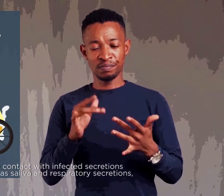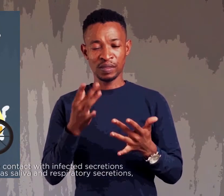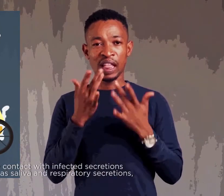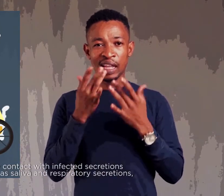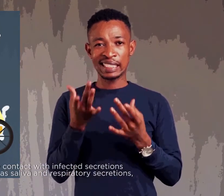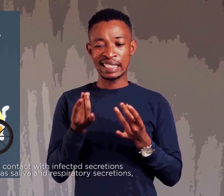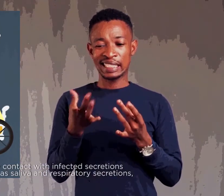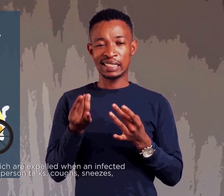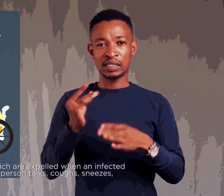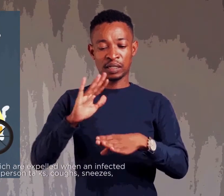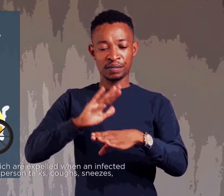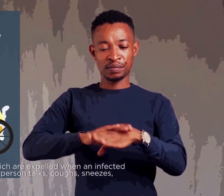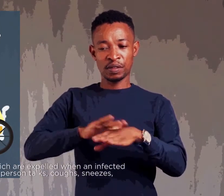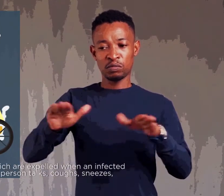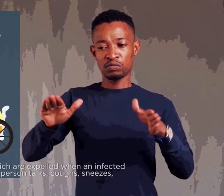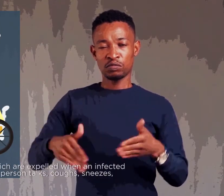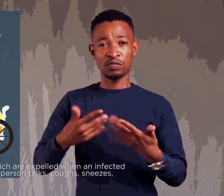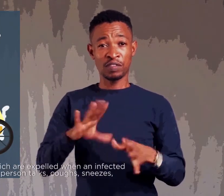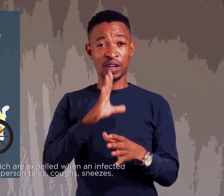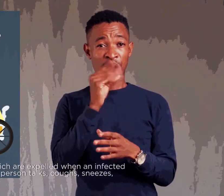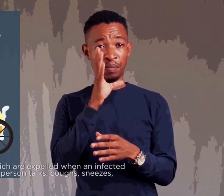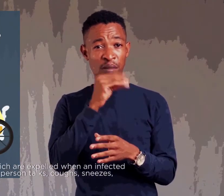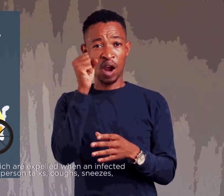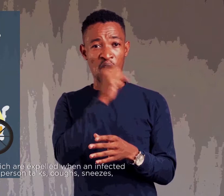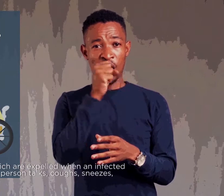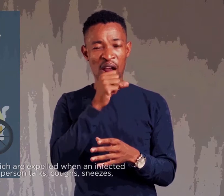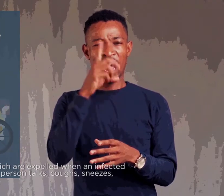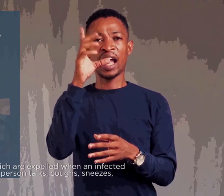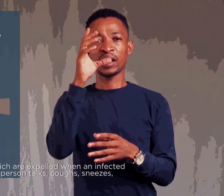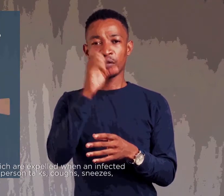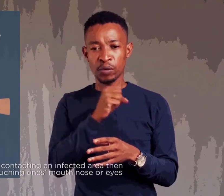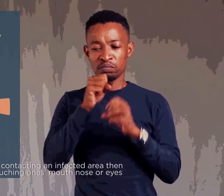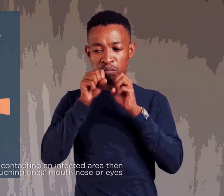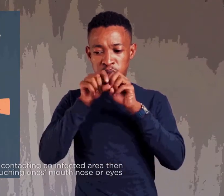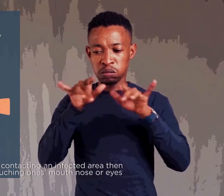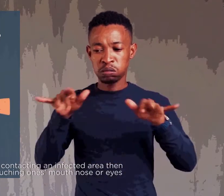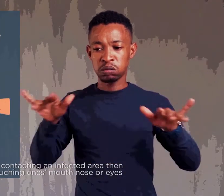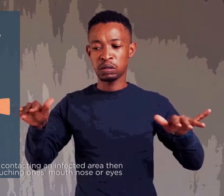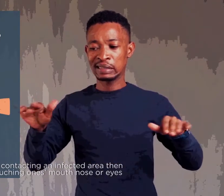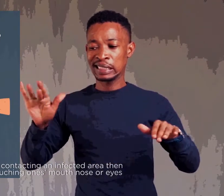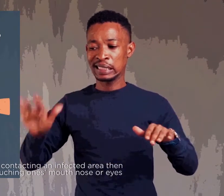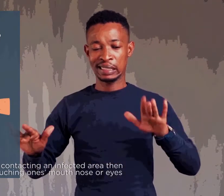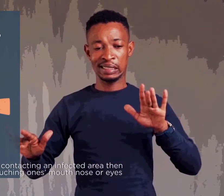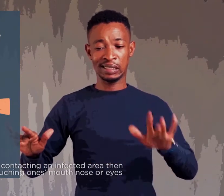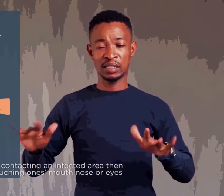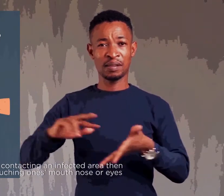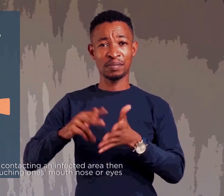nang le bolwetse a ka tswa a ne a bua, a gotlhola kana a ethimola, kana go tshwara fa motho yo o nang le mogare a neng a tshwere